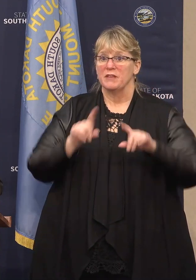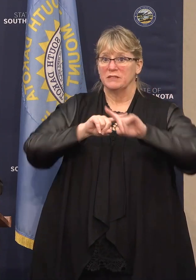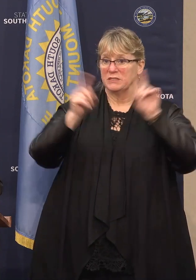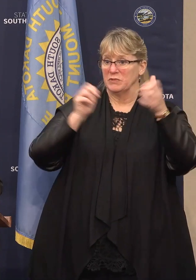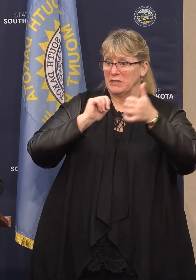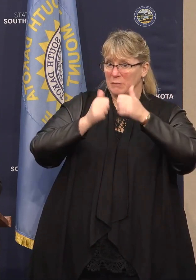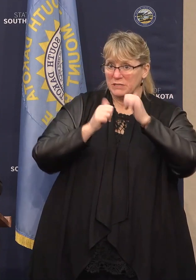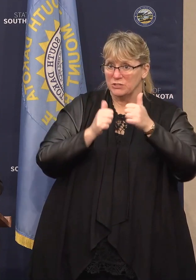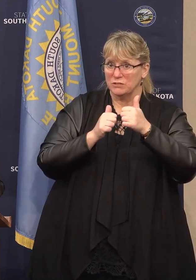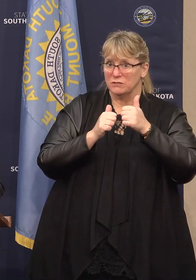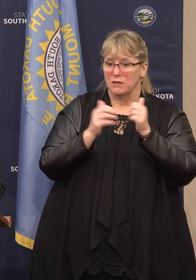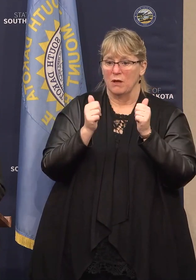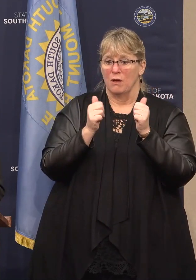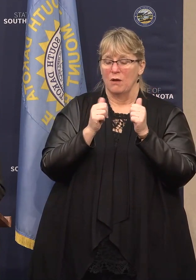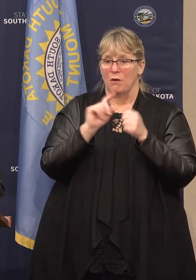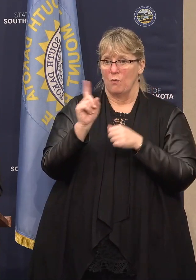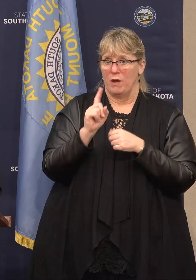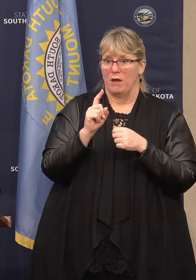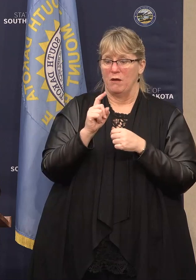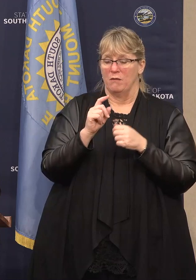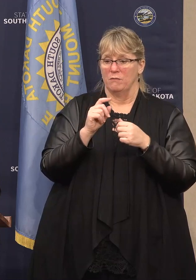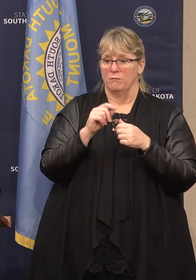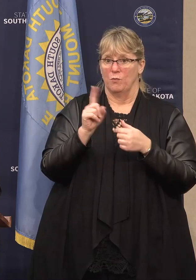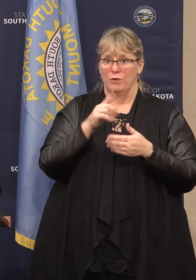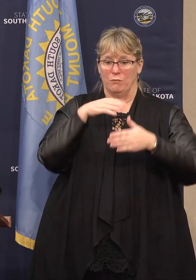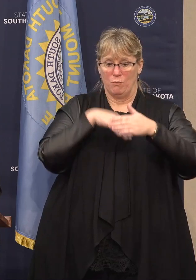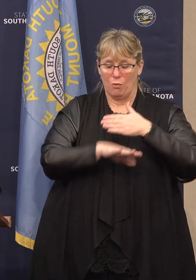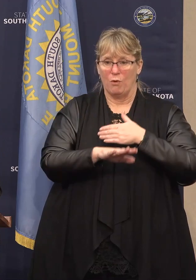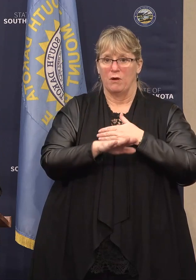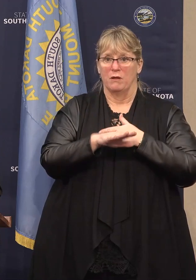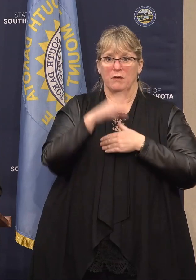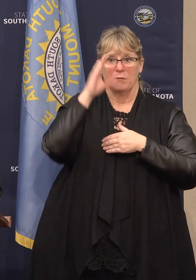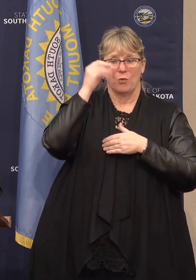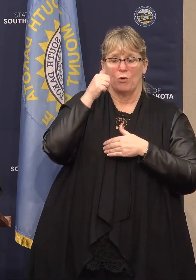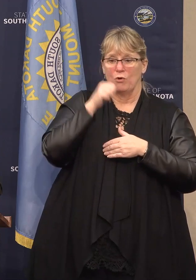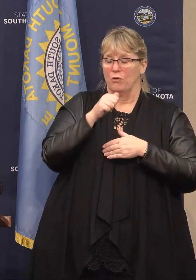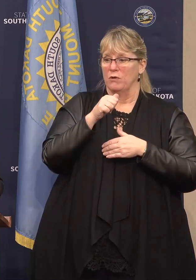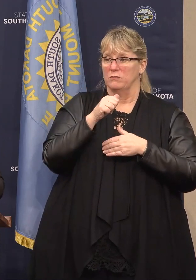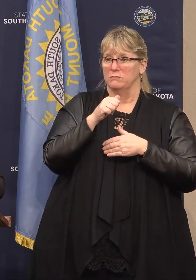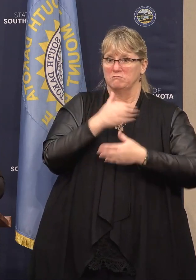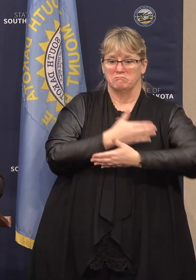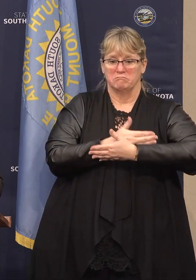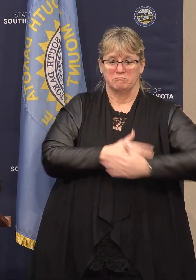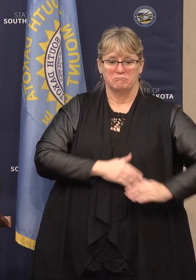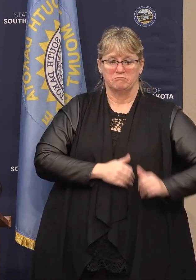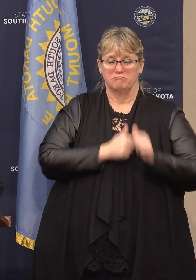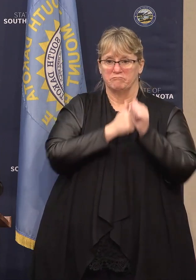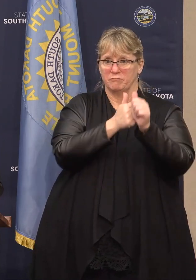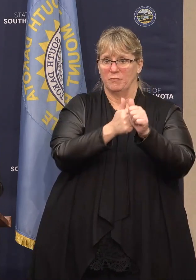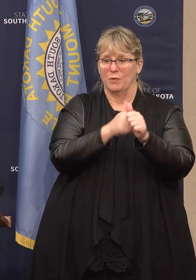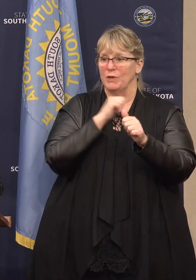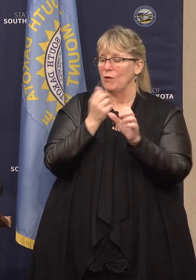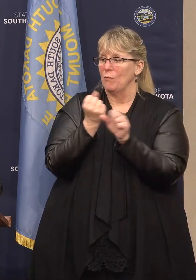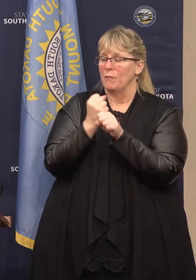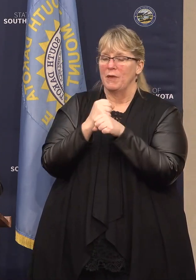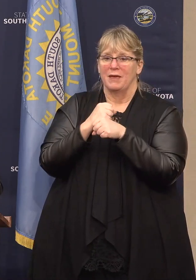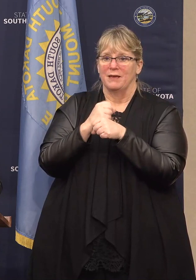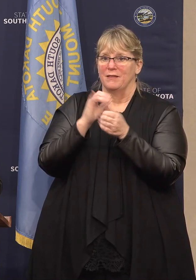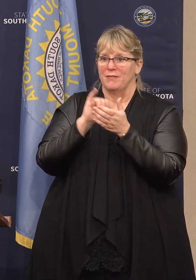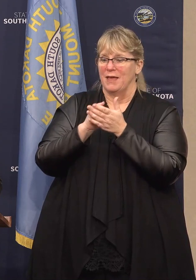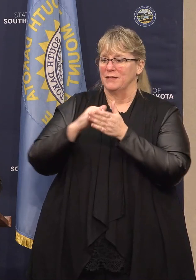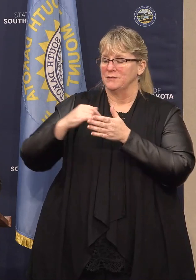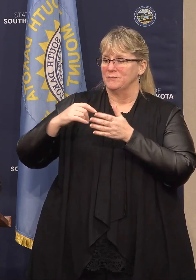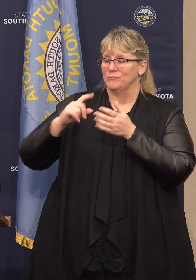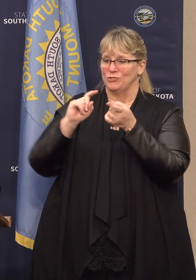competitions where biological sex isn't that big of a deal, and we don't make accommodations for it in debate competitions or